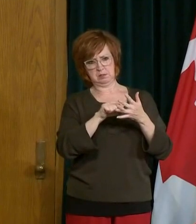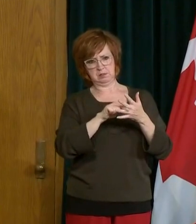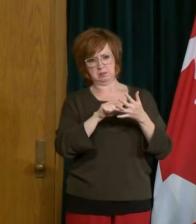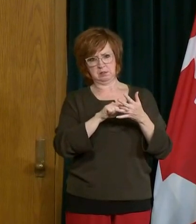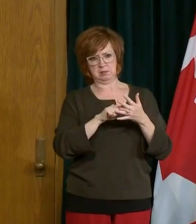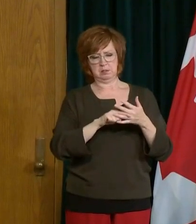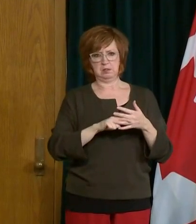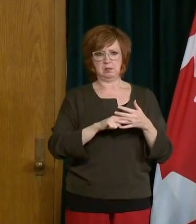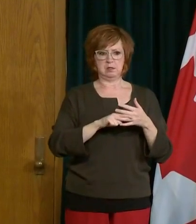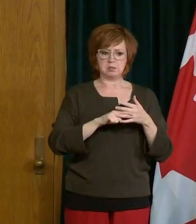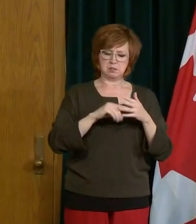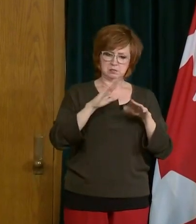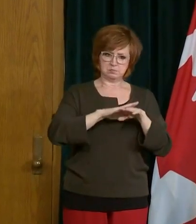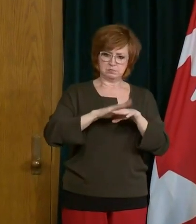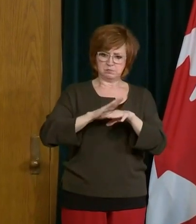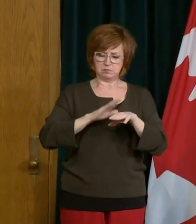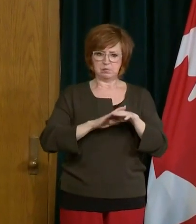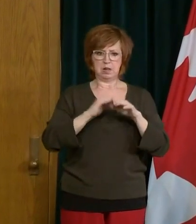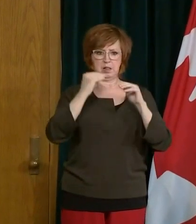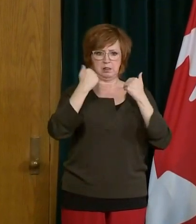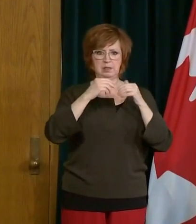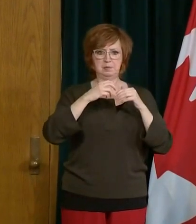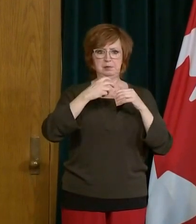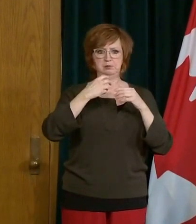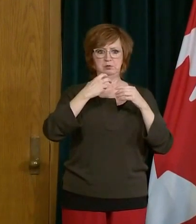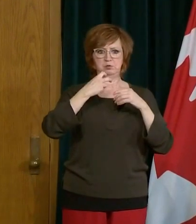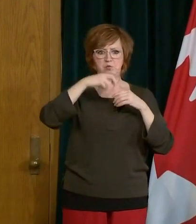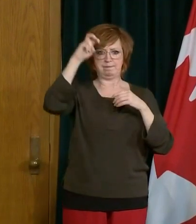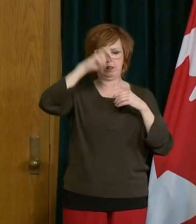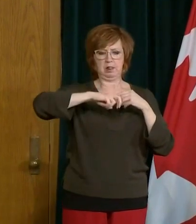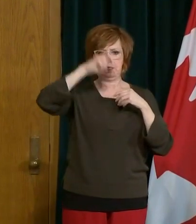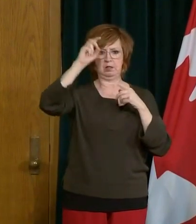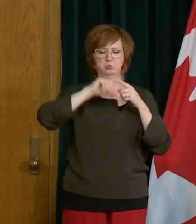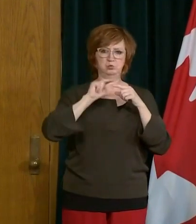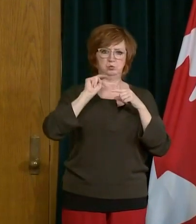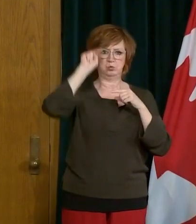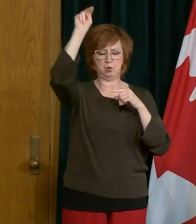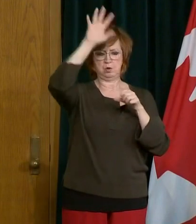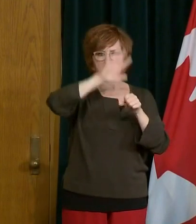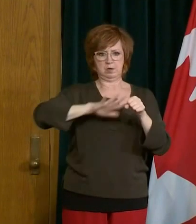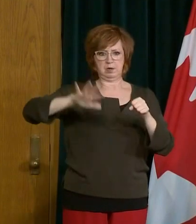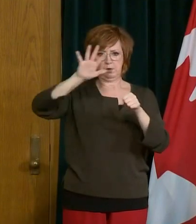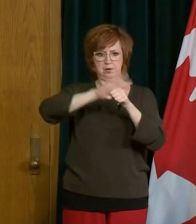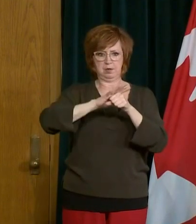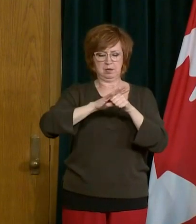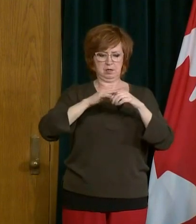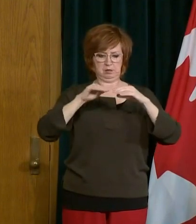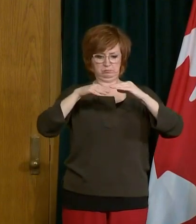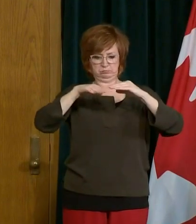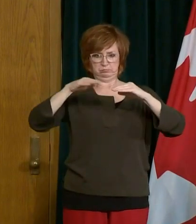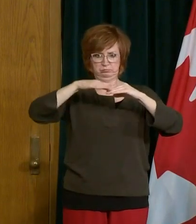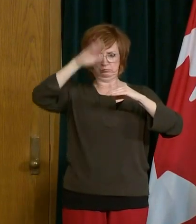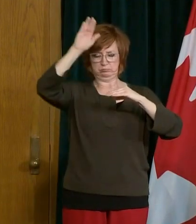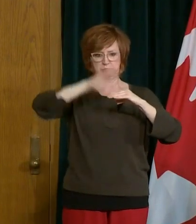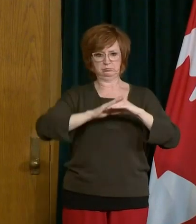upwards of a month before those restrictions were announced? We did work closely with community leaders. Our minister is